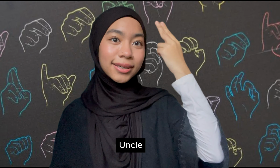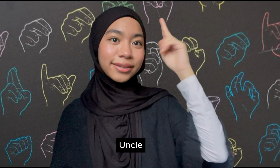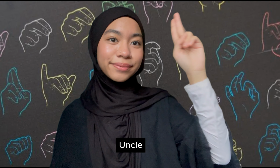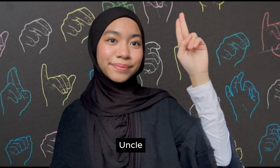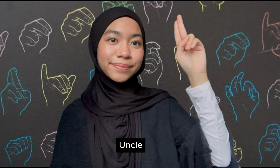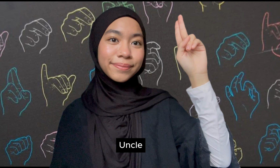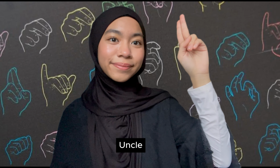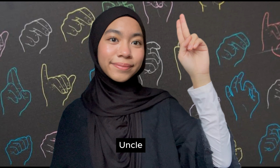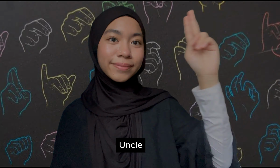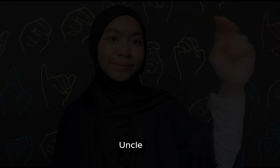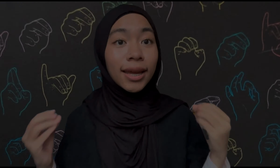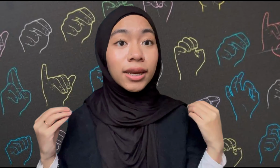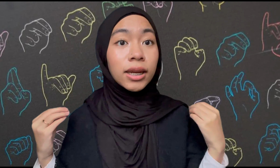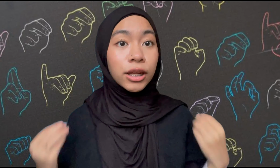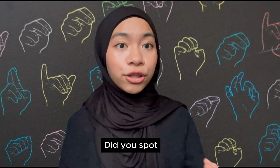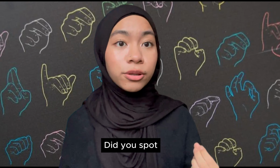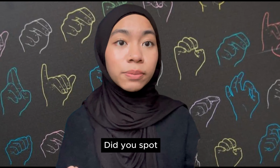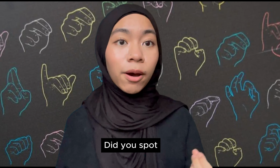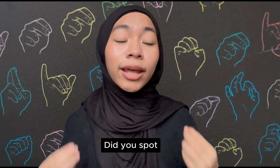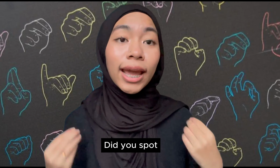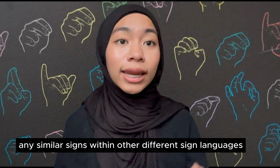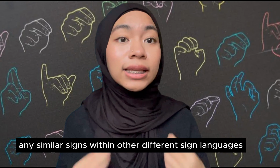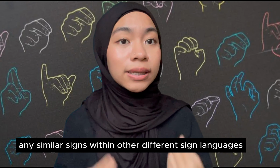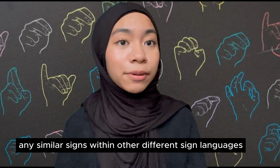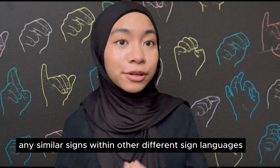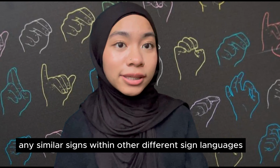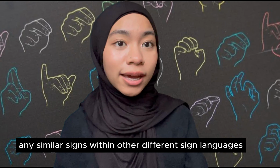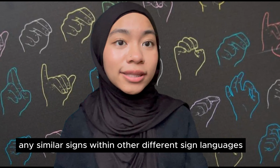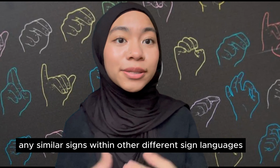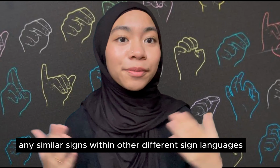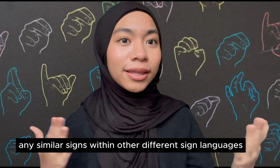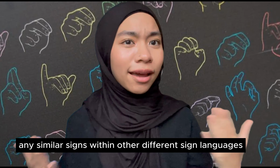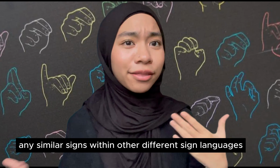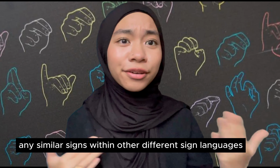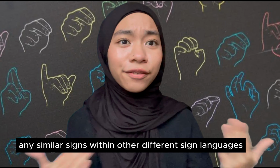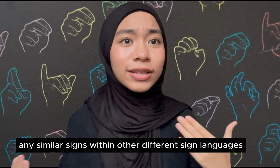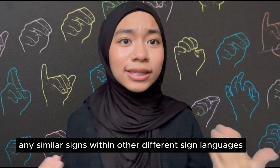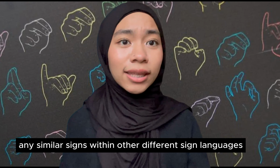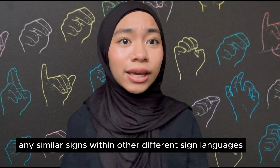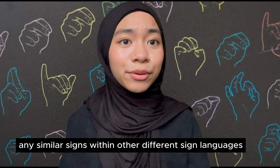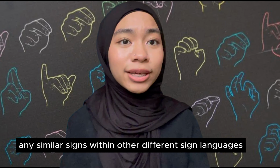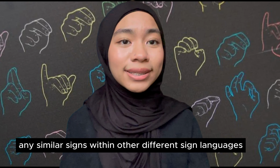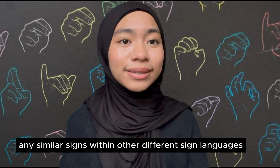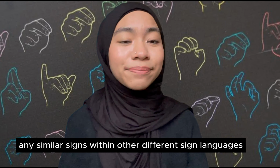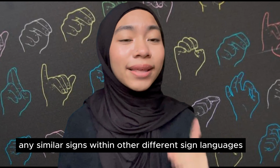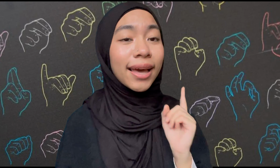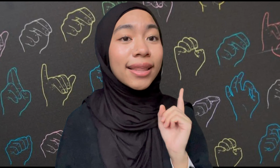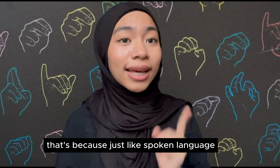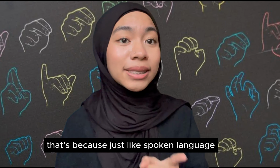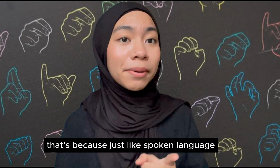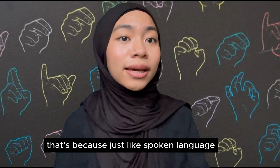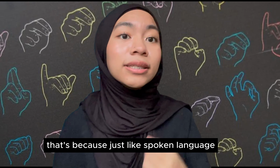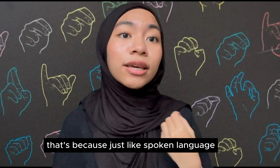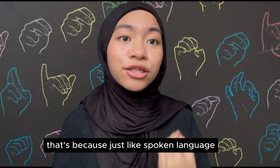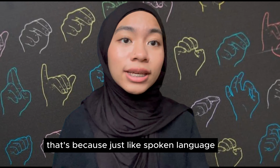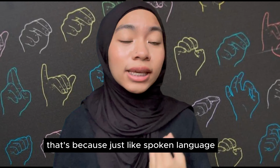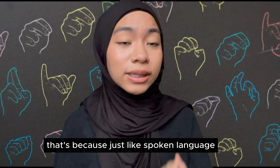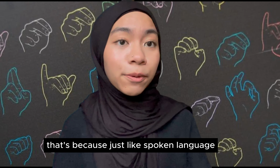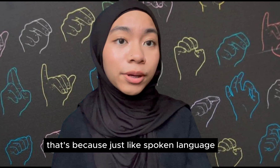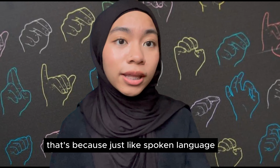Uncle. Did you spot any similar signs within other different sign languages? That's because, just like spoken